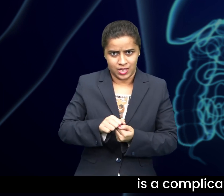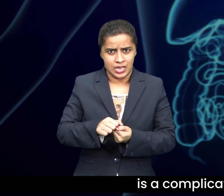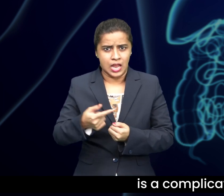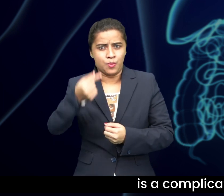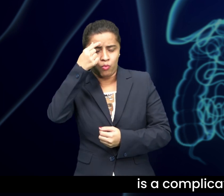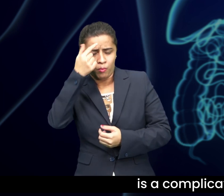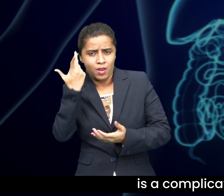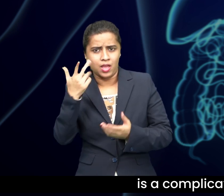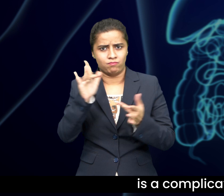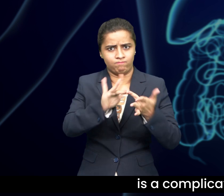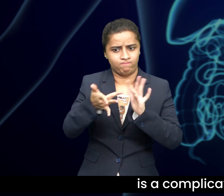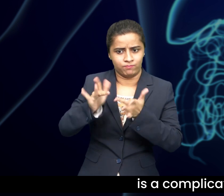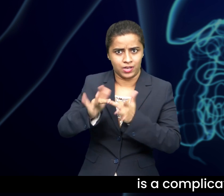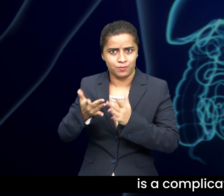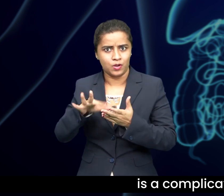of neurons.